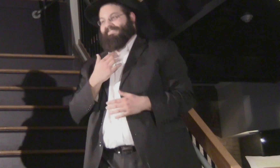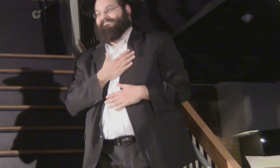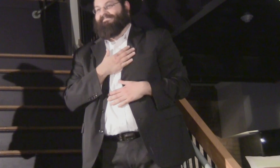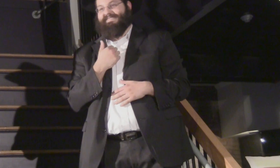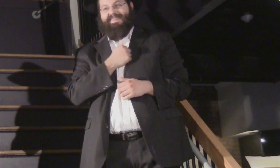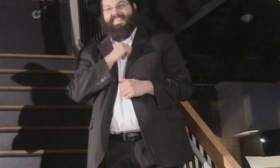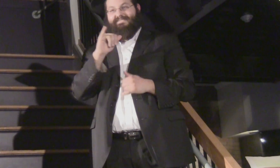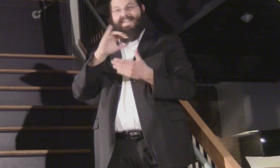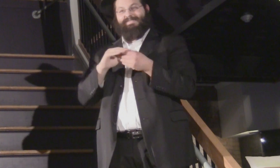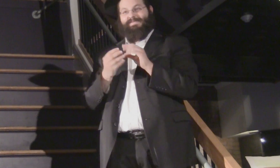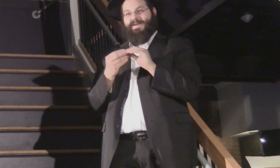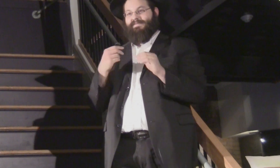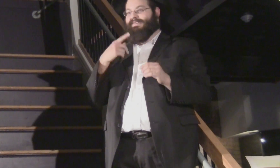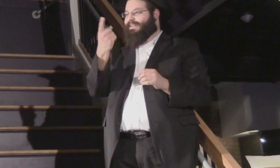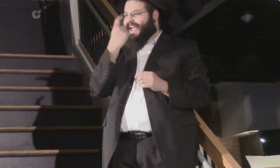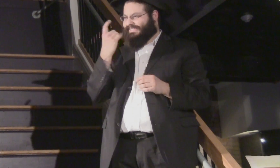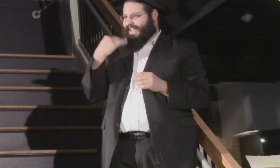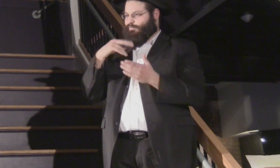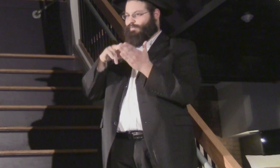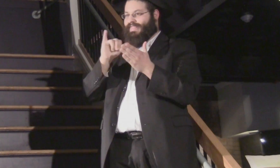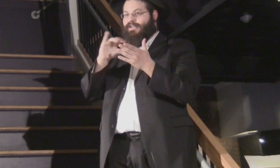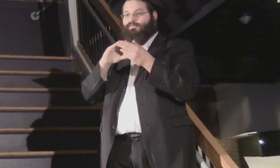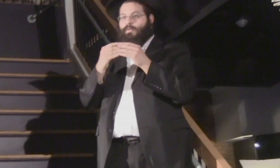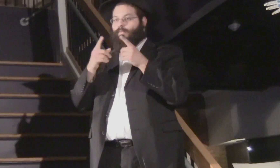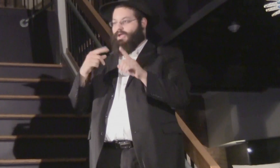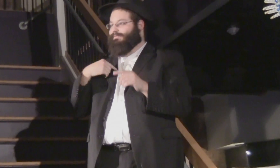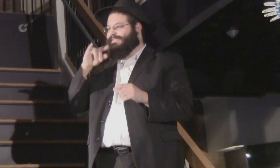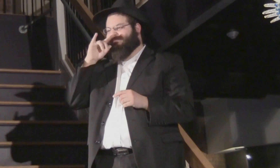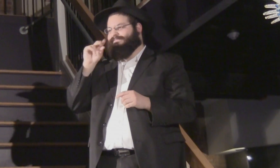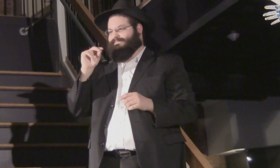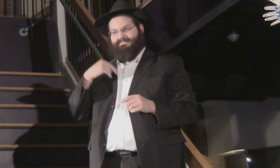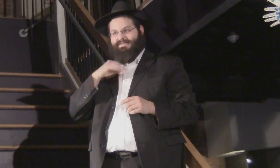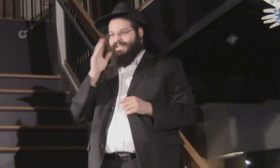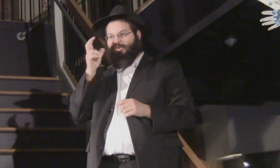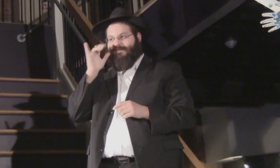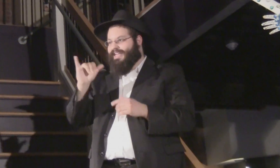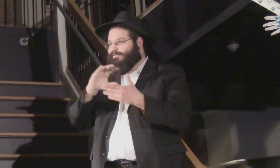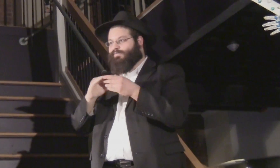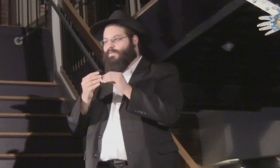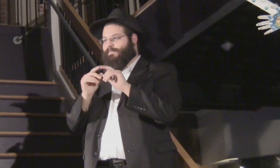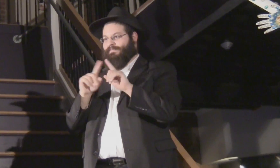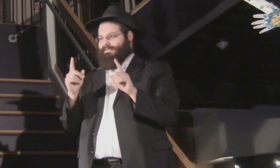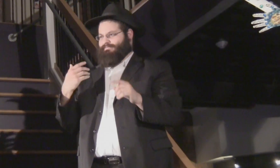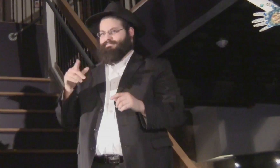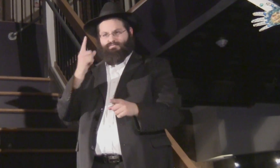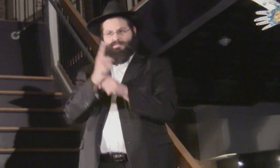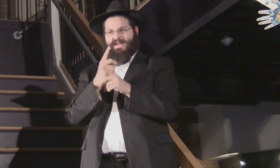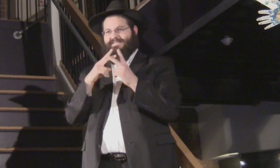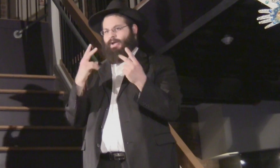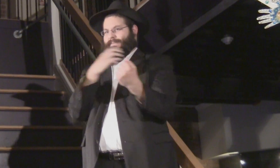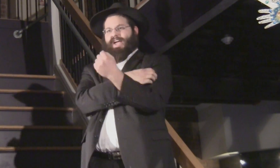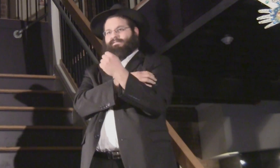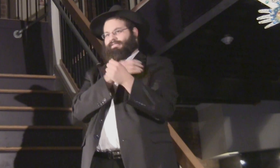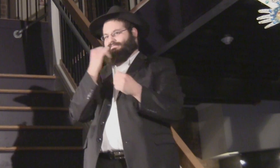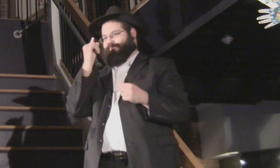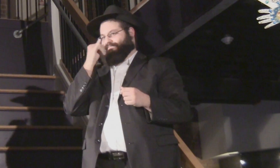Hello. Wow, really? I love that story. She asked me, did I read that when I was young? And I said, no, it's